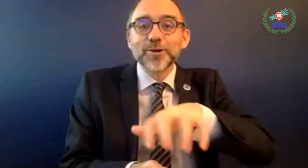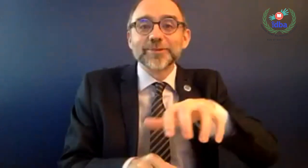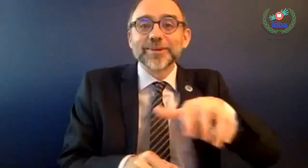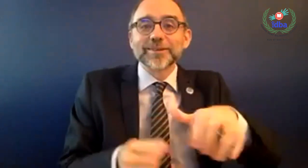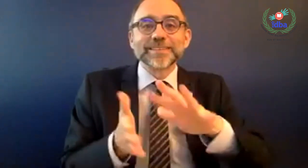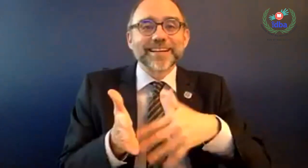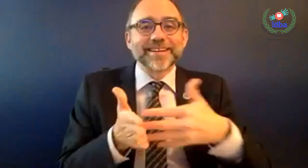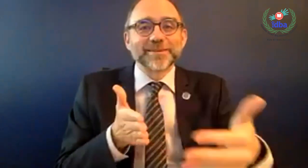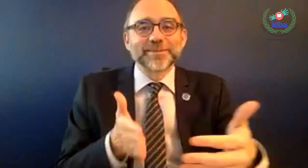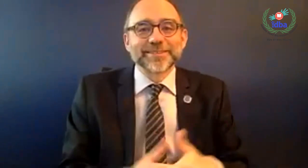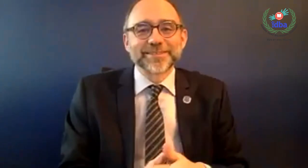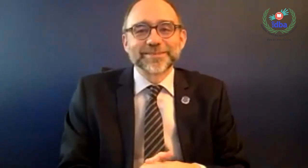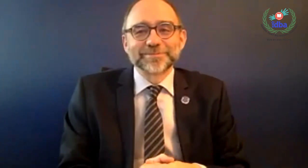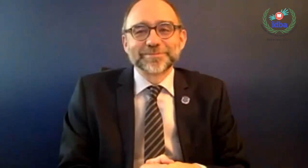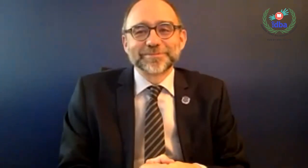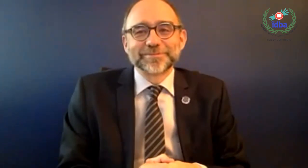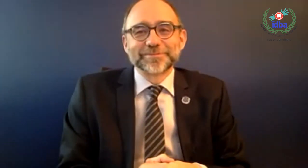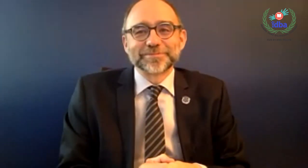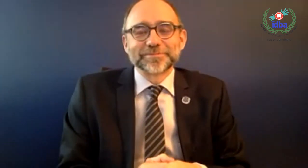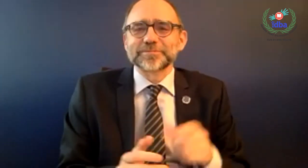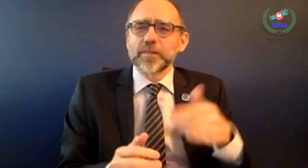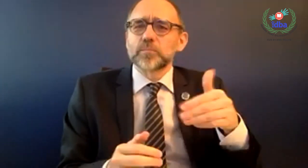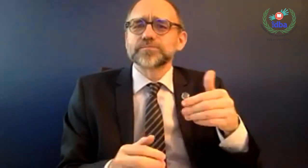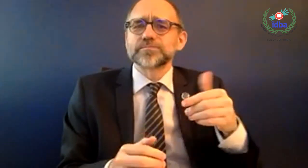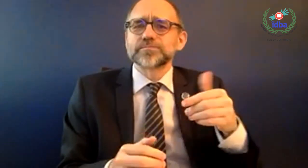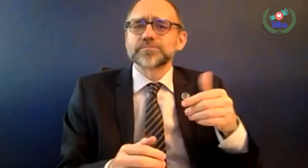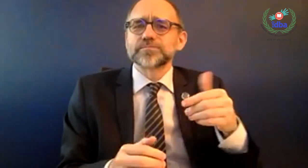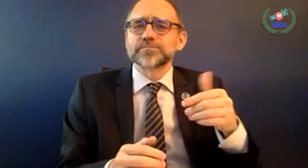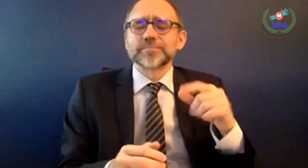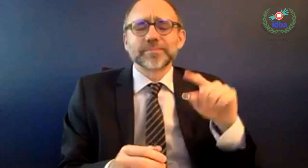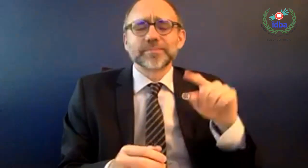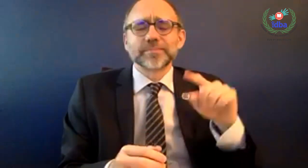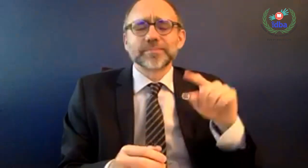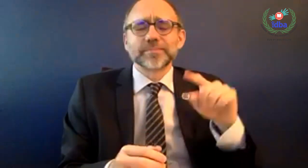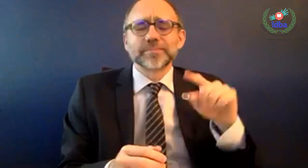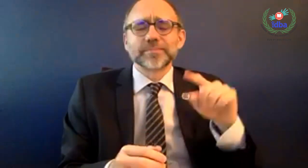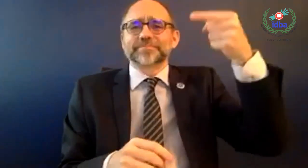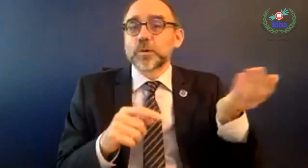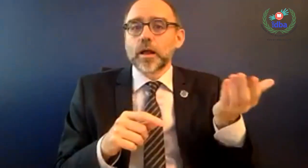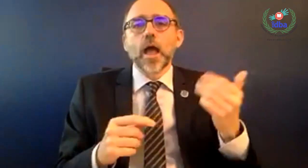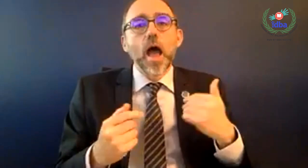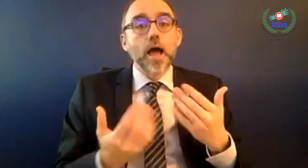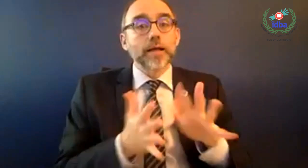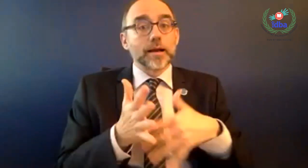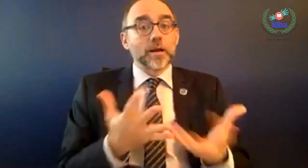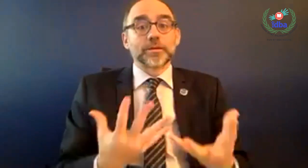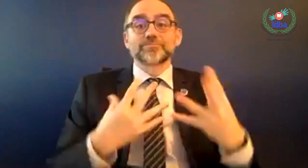general education and the opportunity. So in your country, you must use sign language, your own sign language. It is very